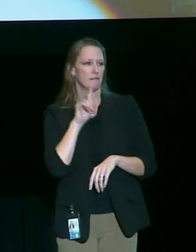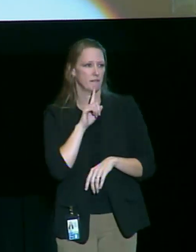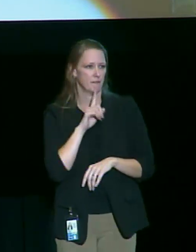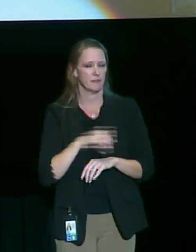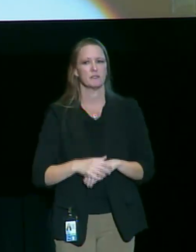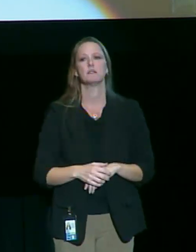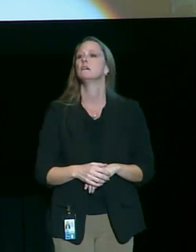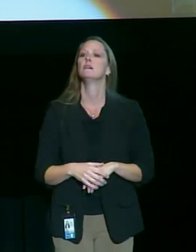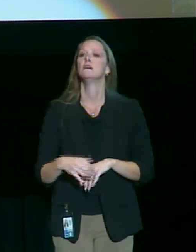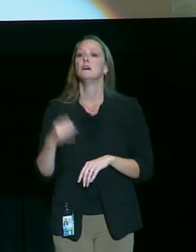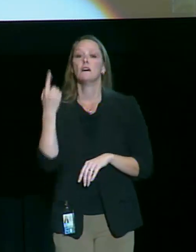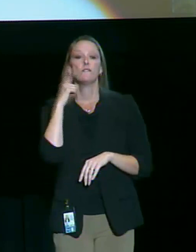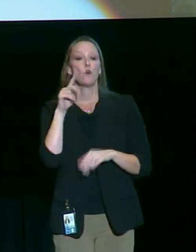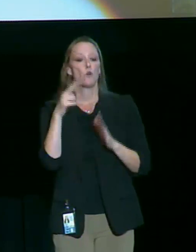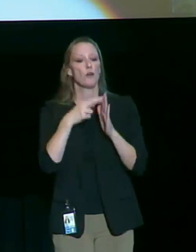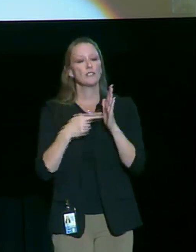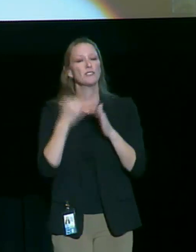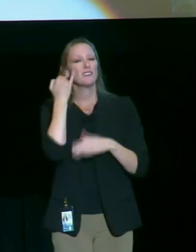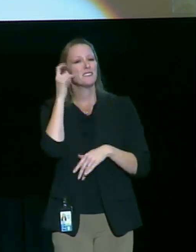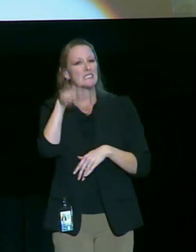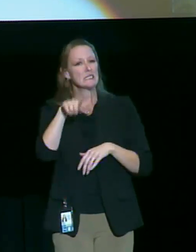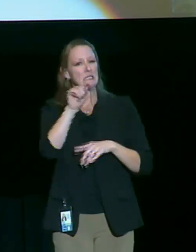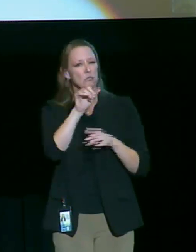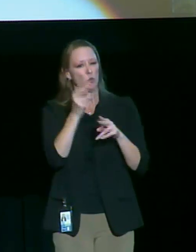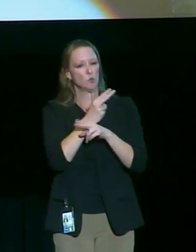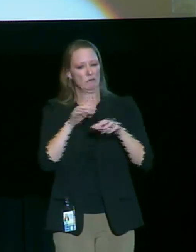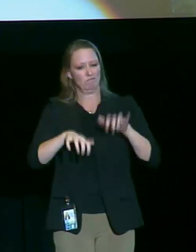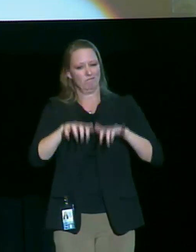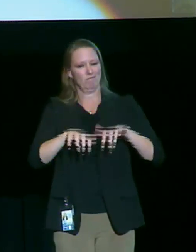To register using a TTY device,